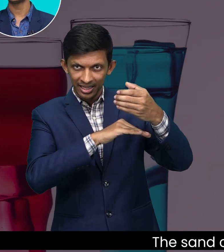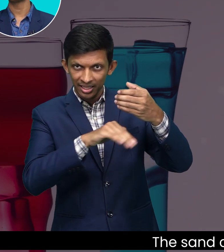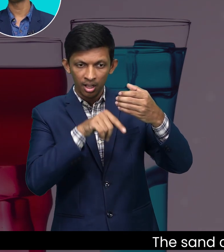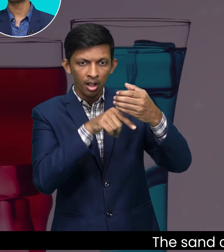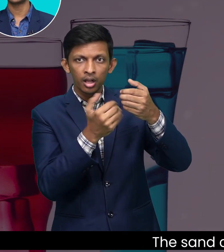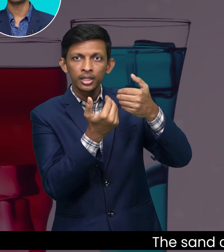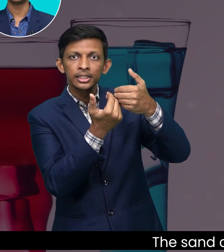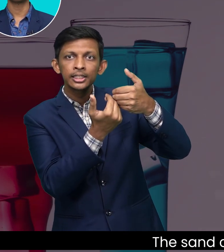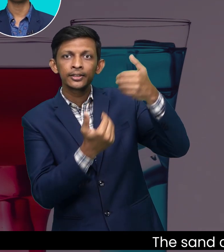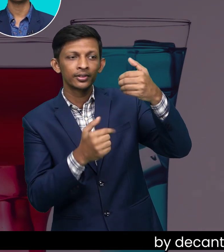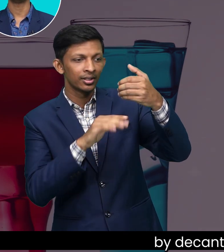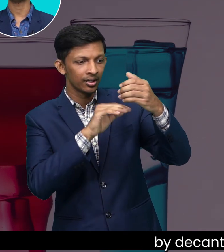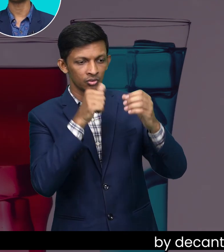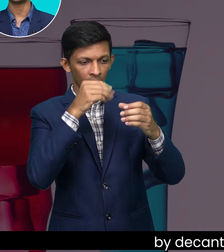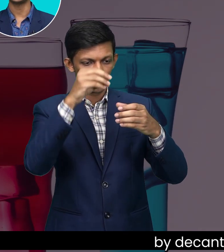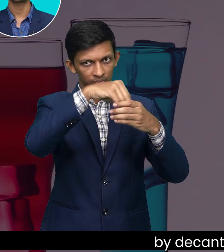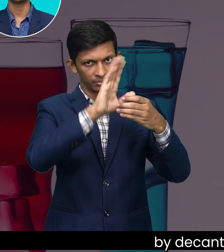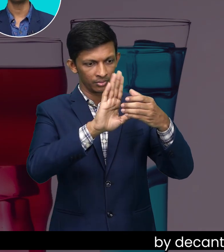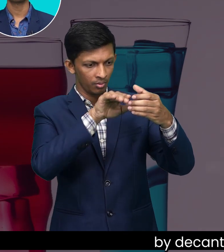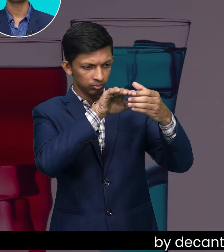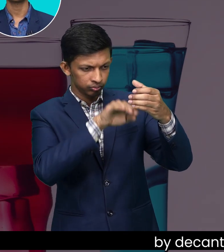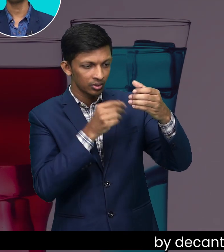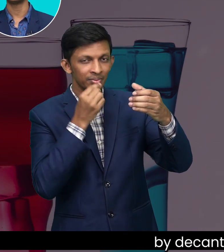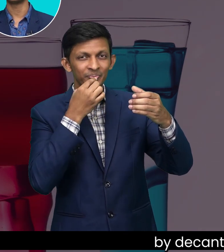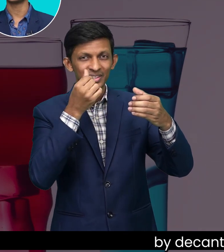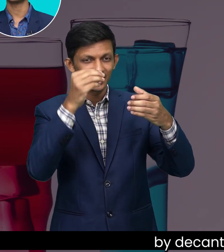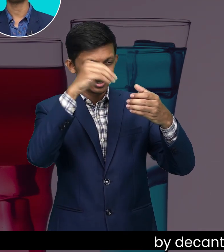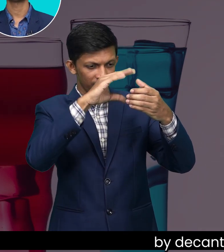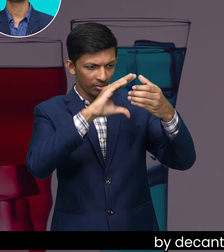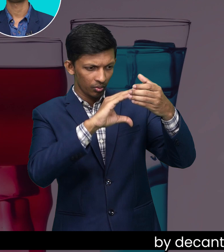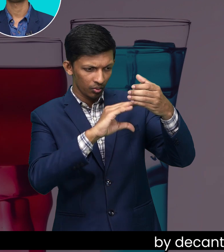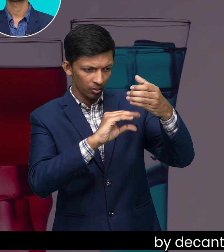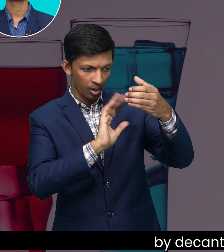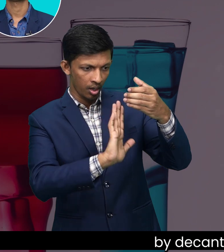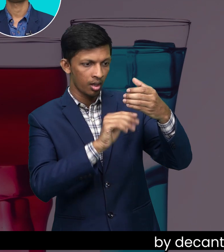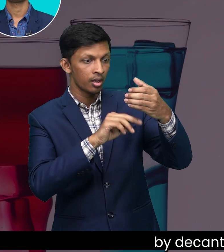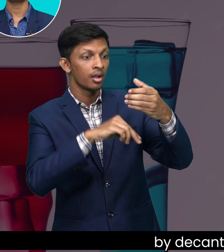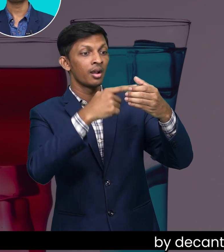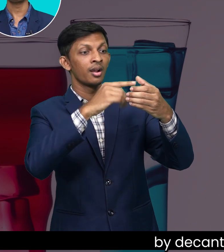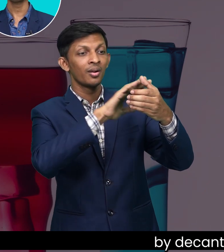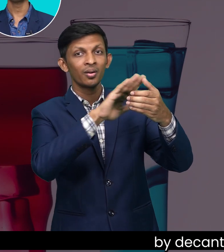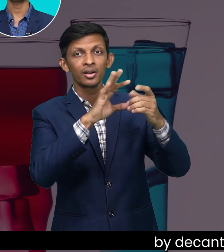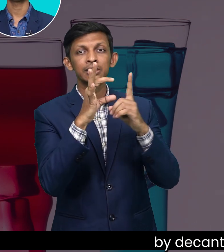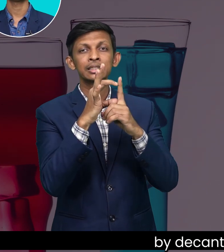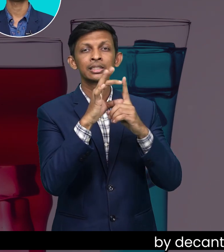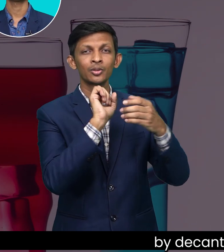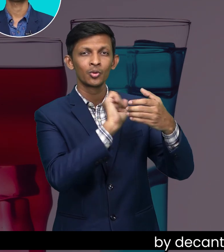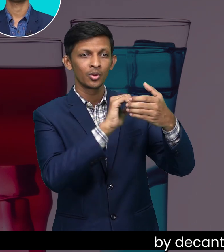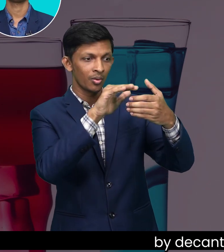This sand can be separated by decantation or filtration.